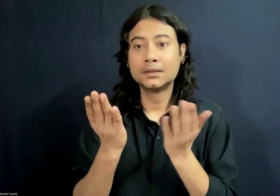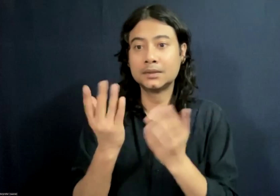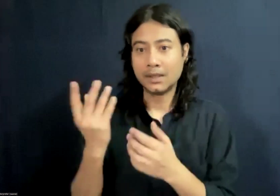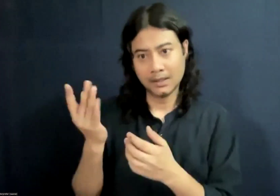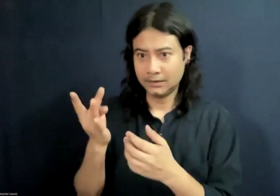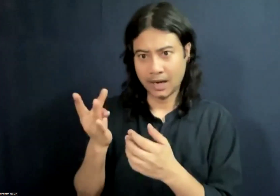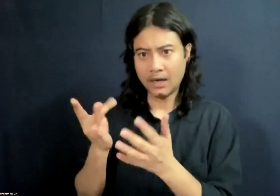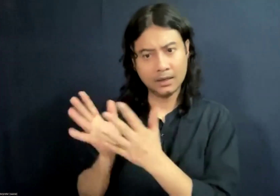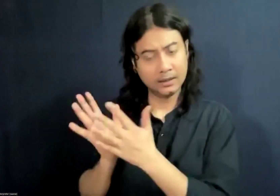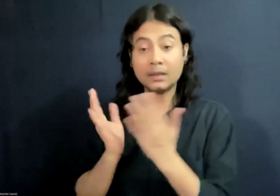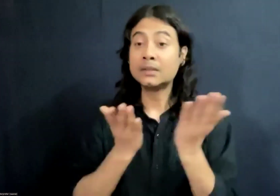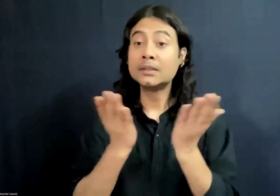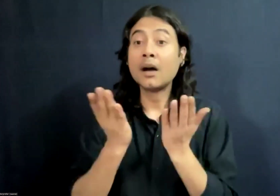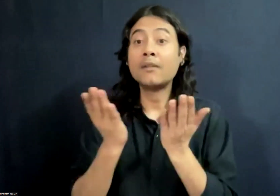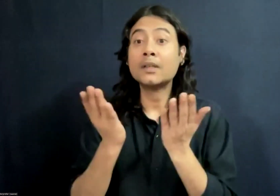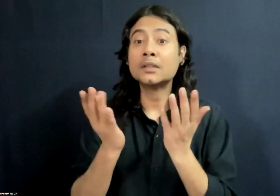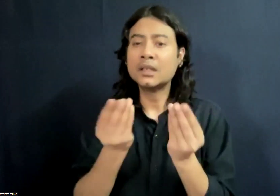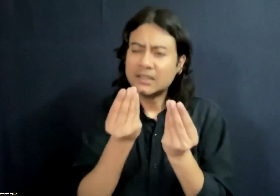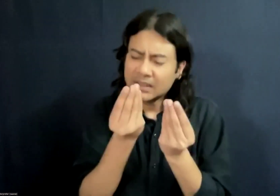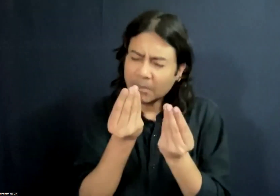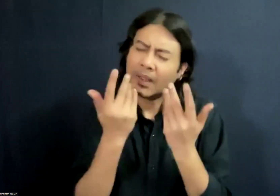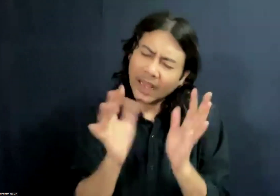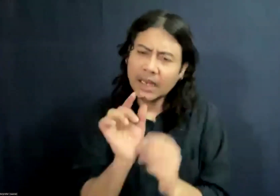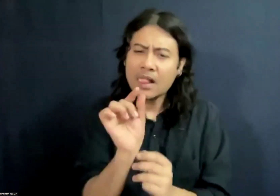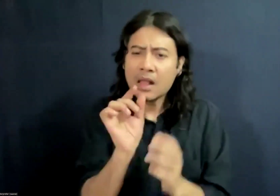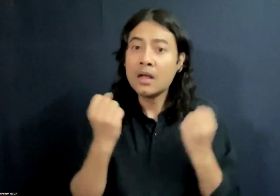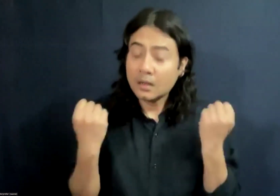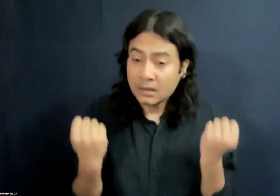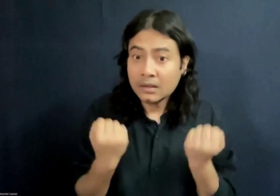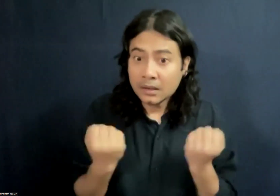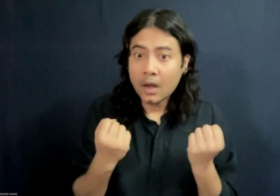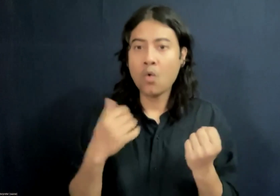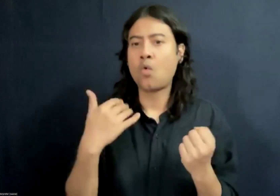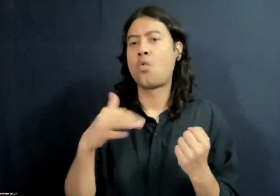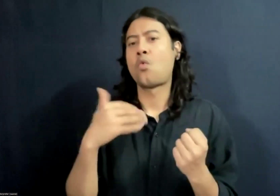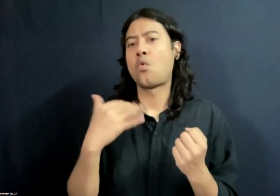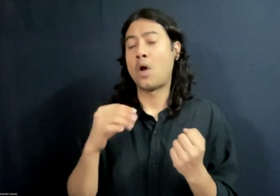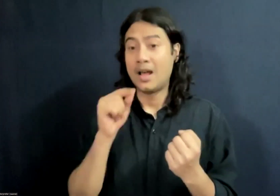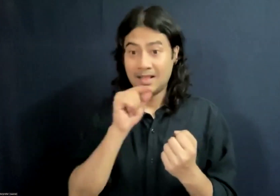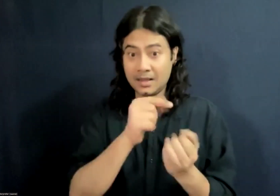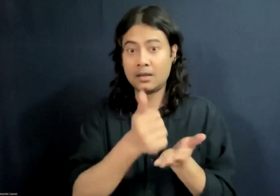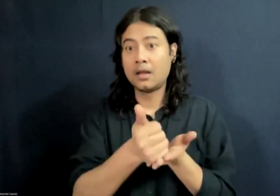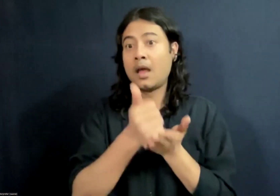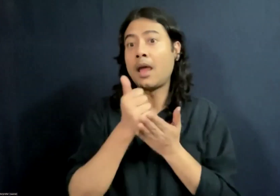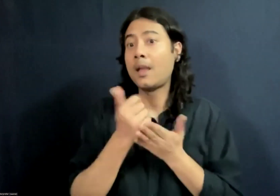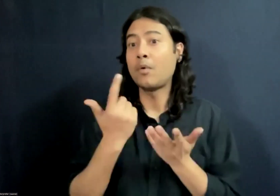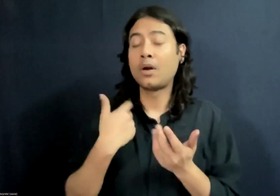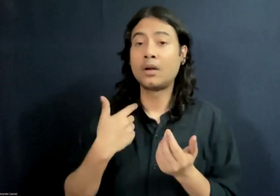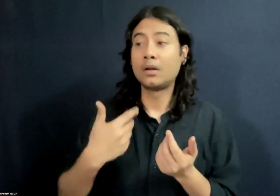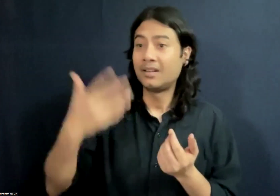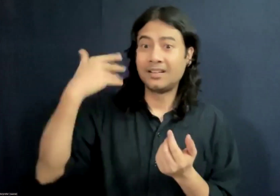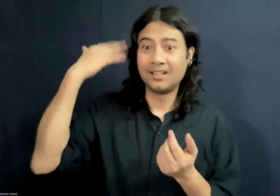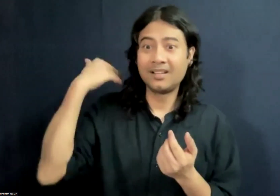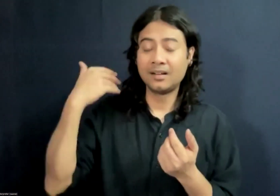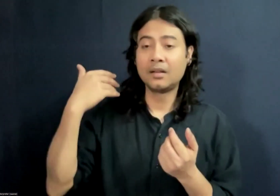meaning is that we are slowly, our karmas our sinful reactions or